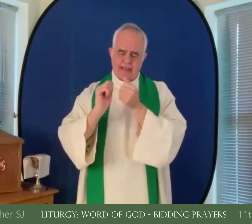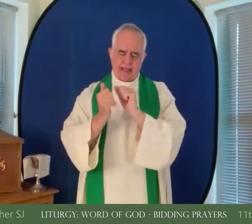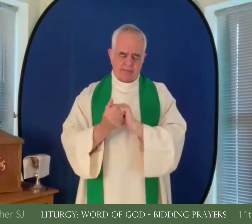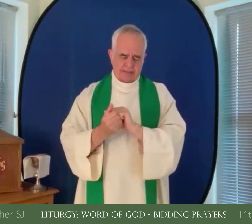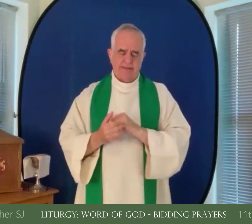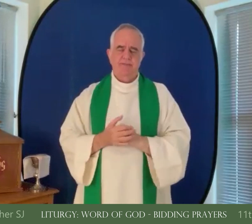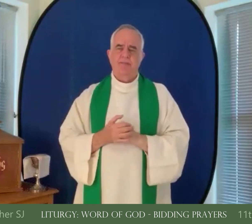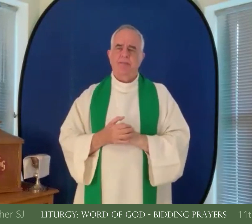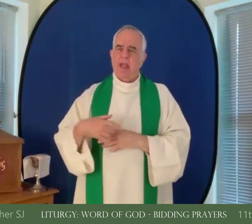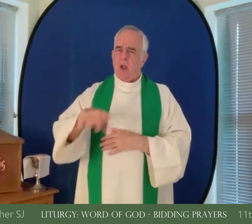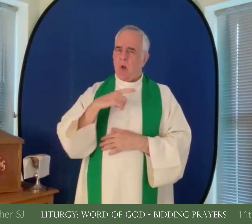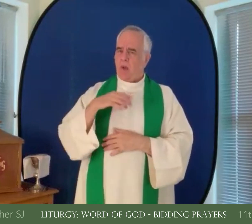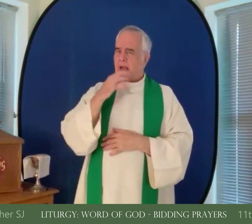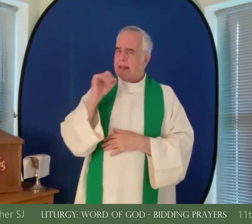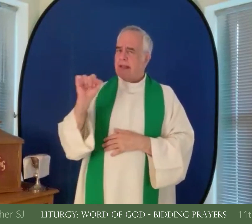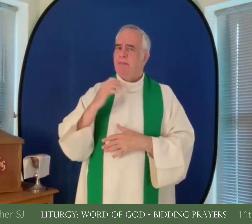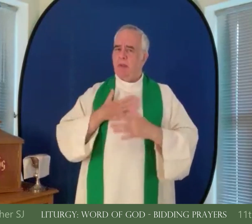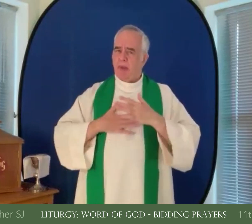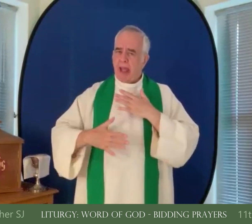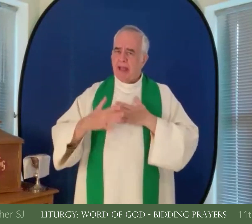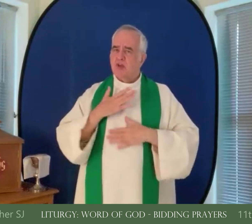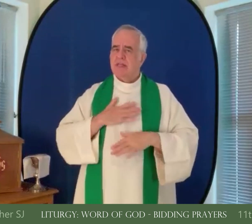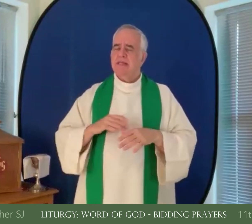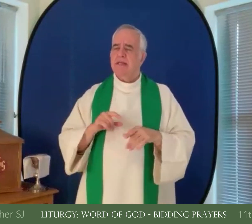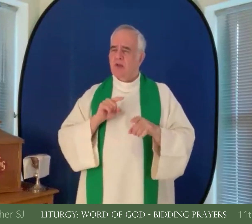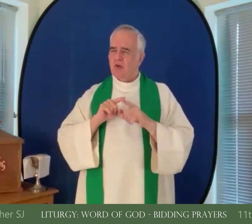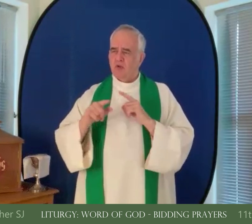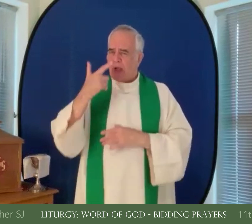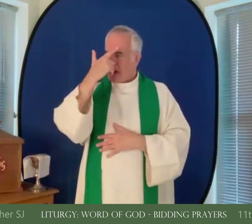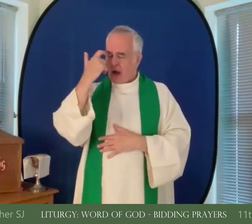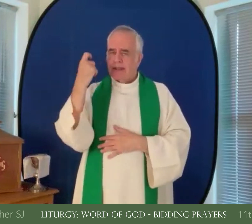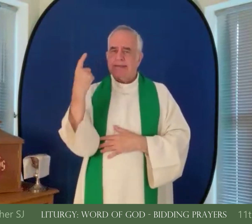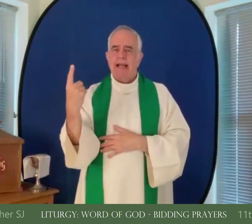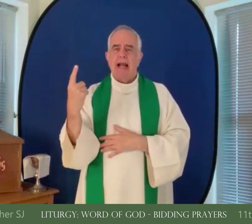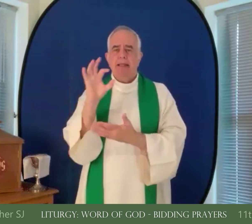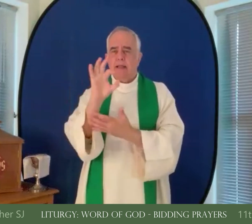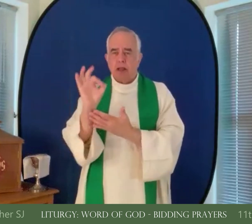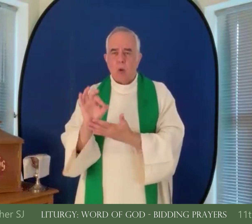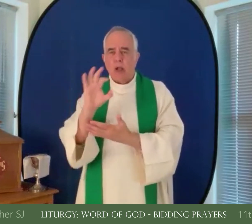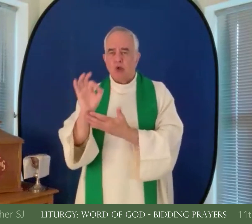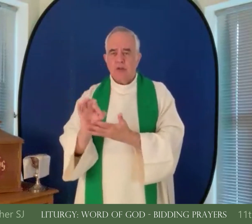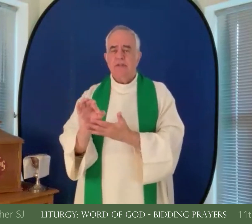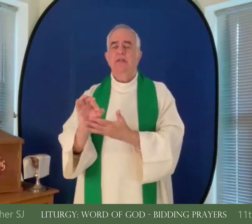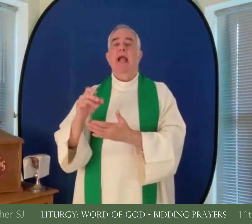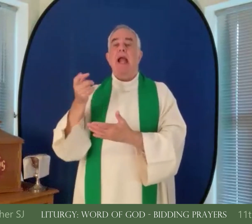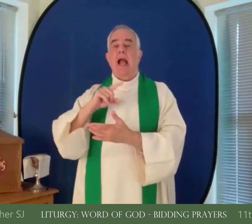examination. We ask them to be patient, try to understand the question, and